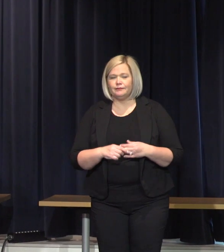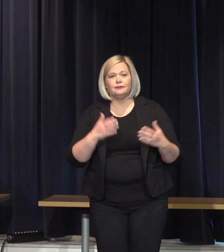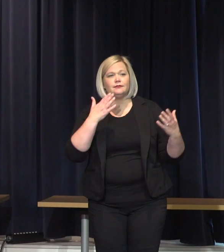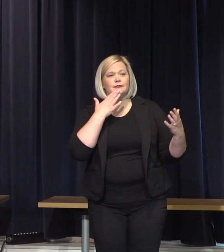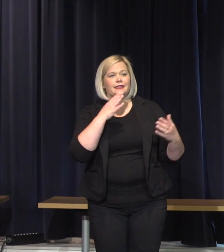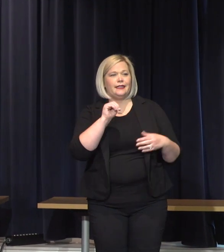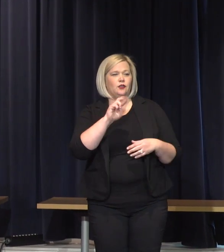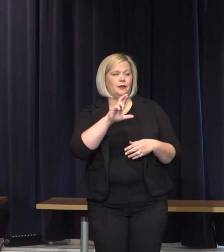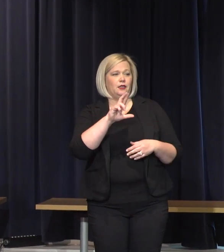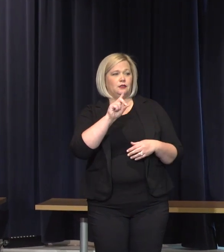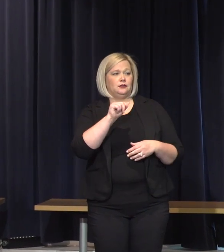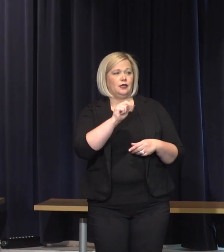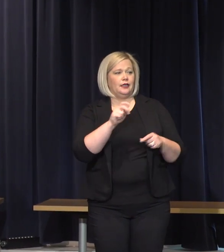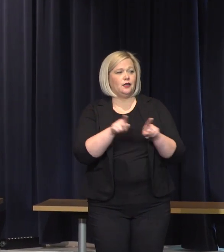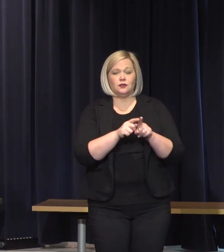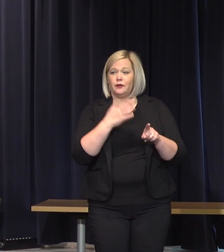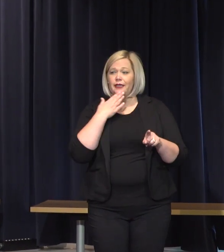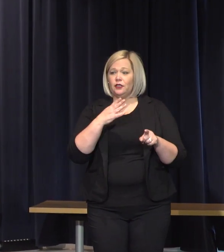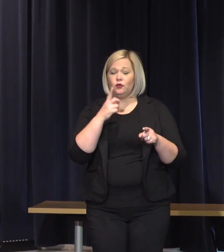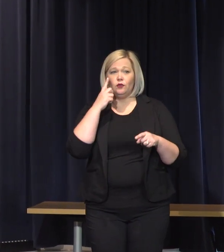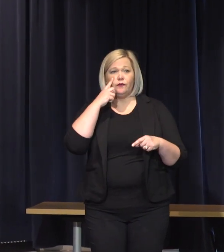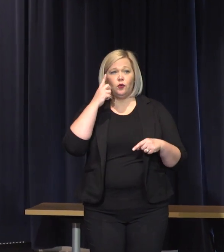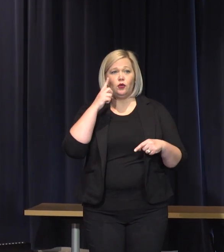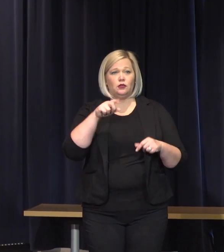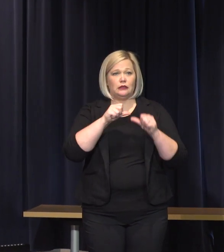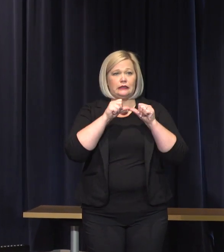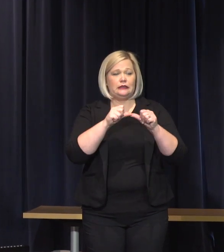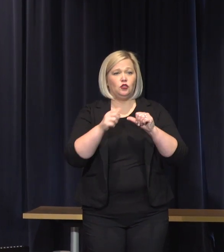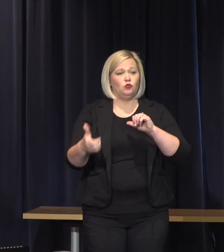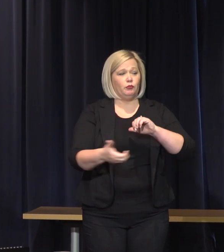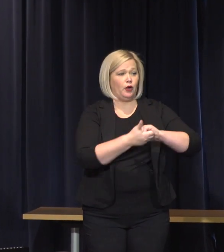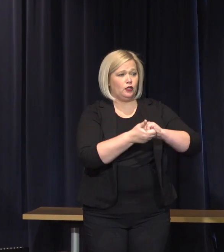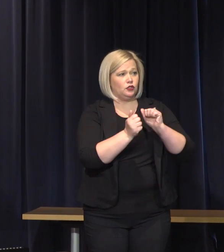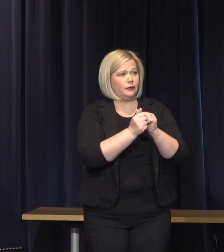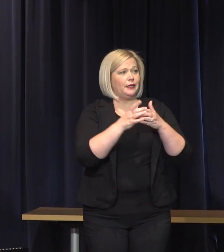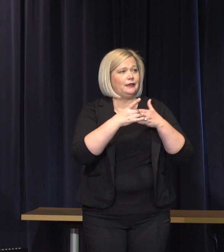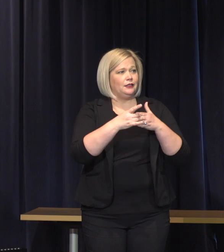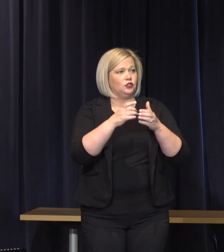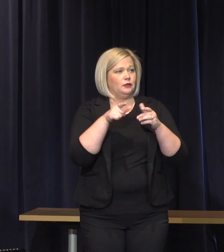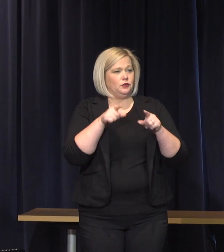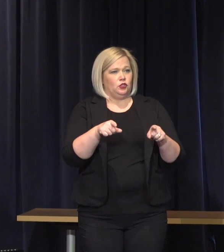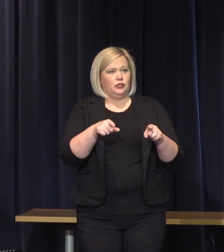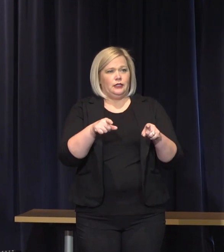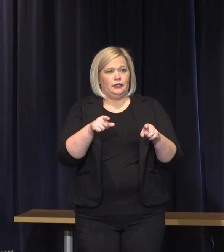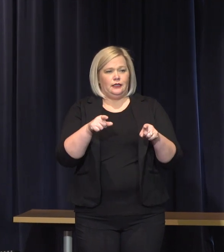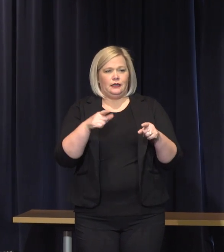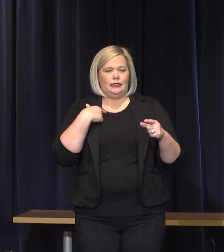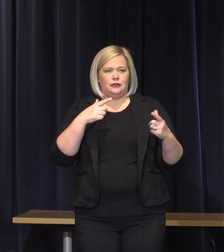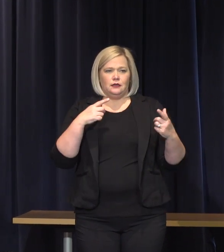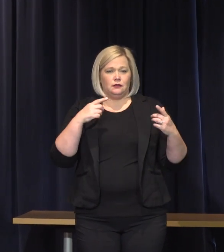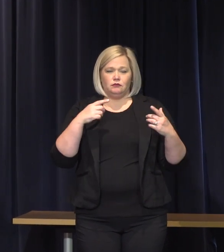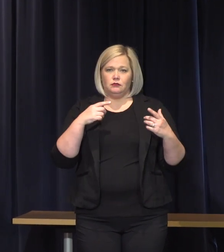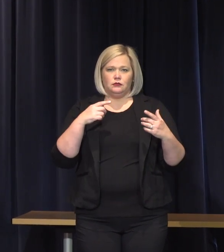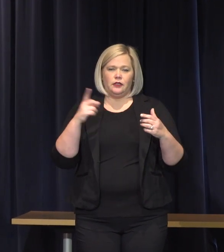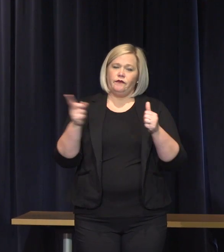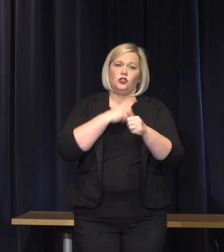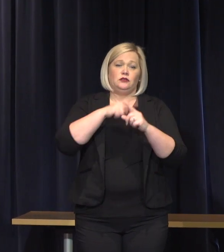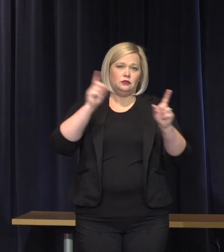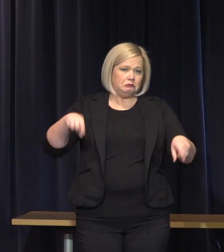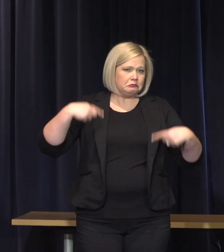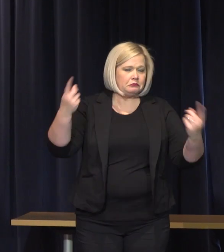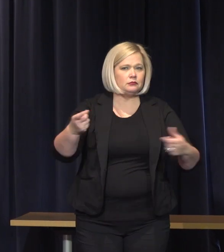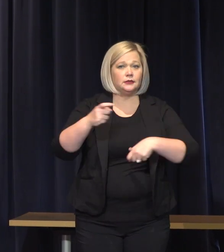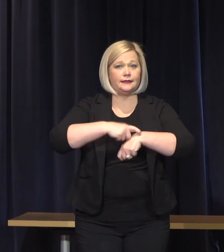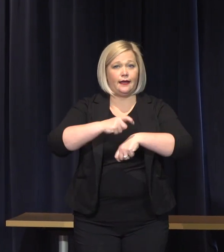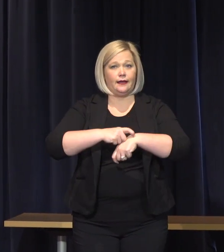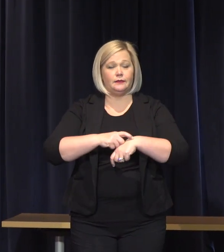Thank you, Mayor Duggan, and also thank you to you for your continued partnership and leadership during these unprecedented times. So